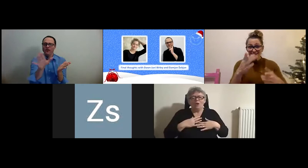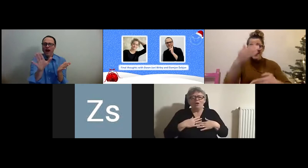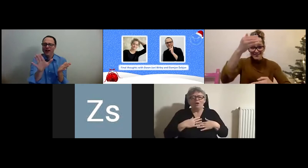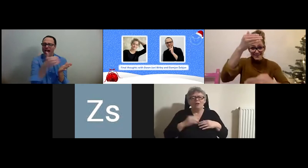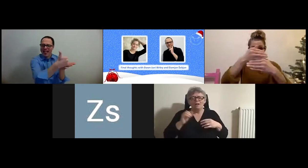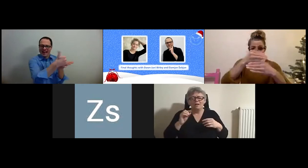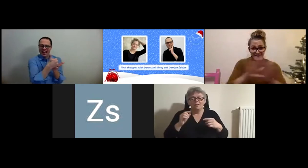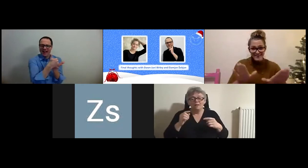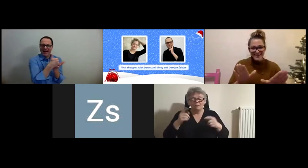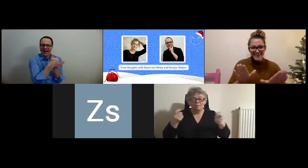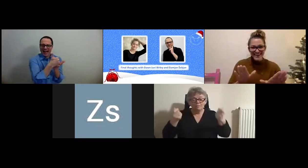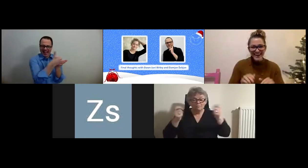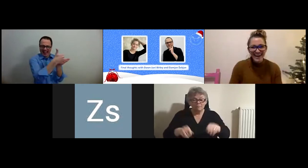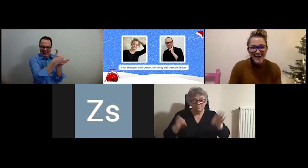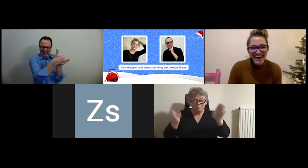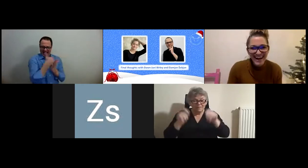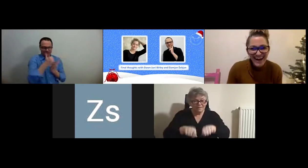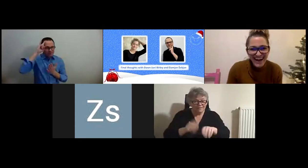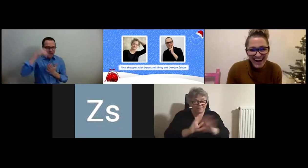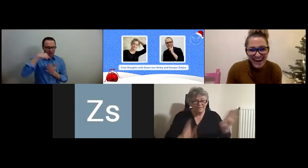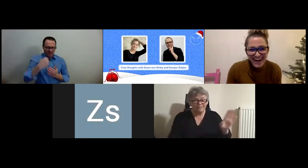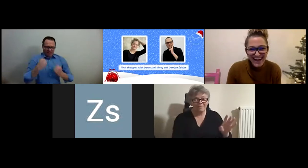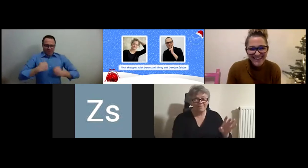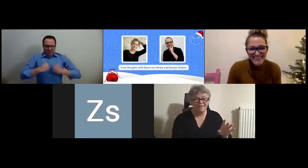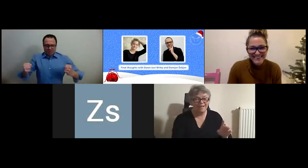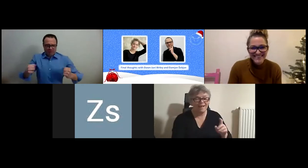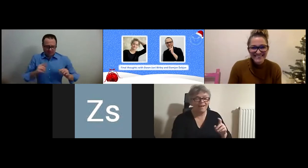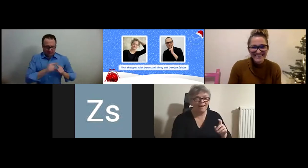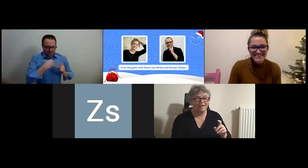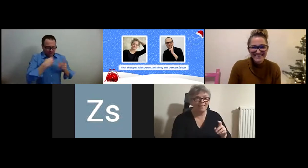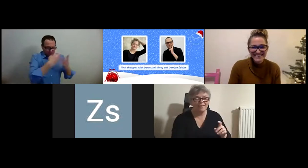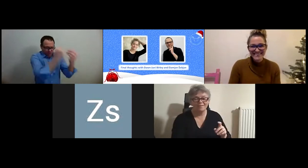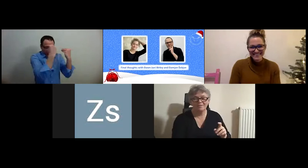you're saying you're a bit nervous, but we're coming to the end. This is the final.